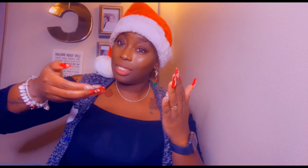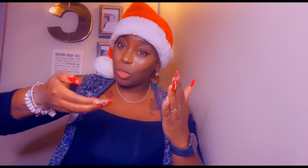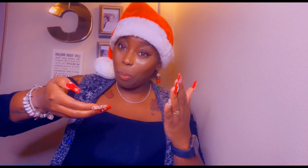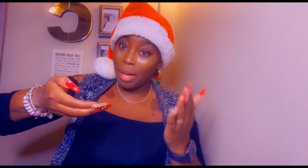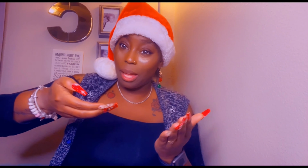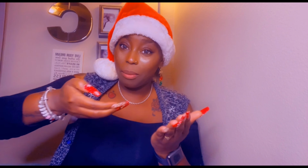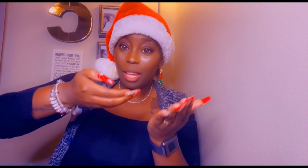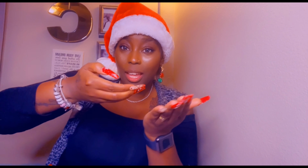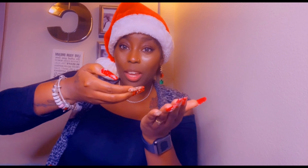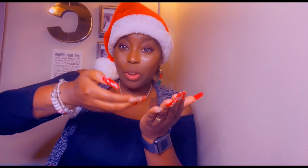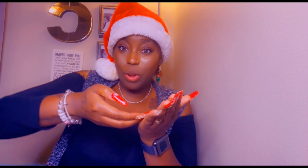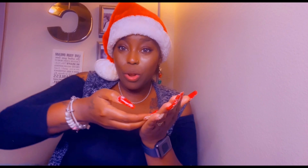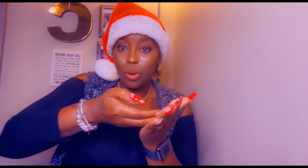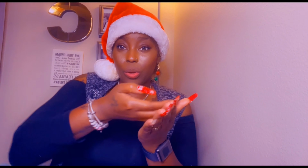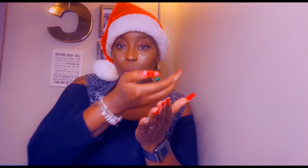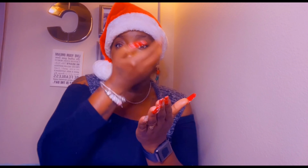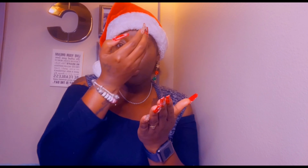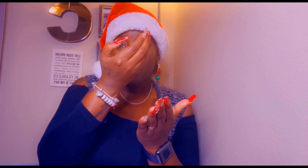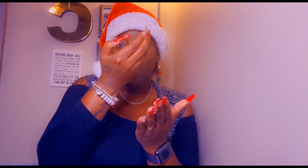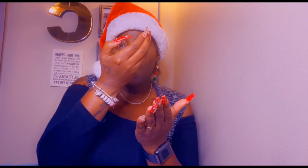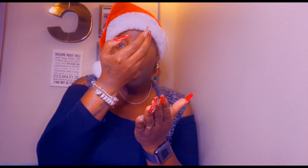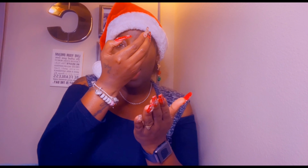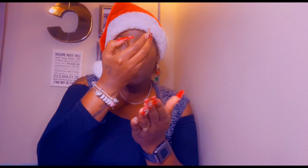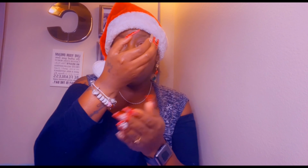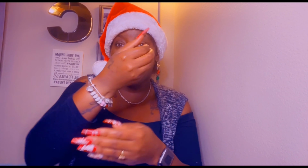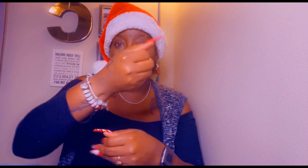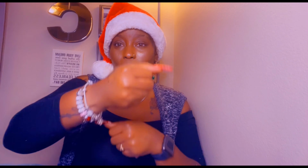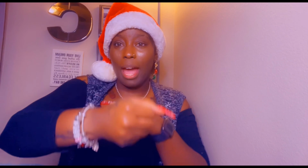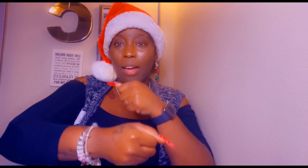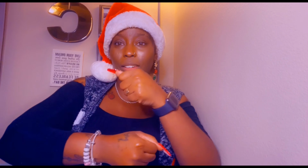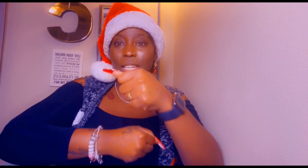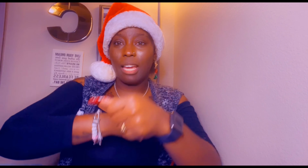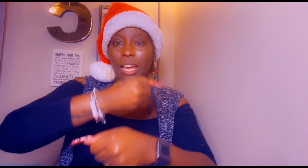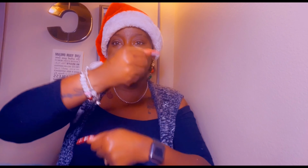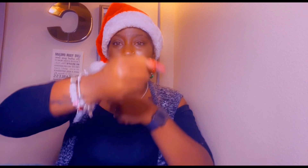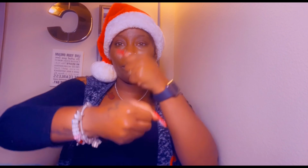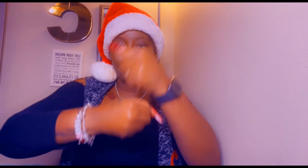scoop up, new, and then roll around, year.